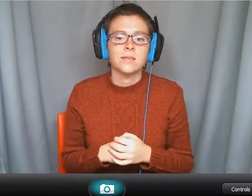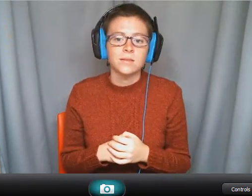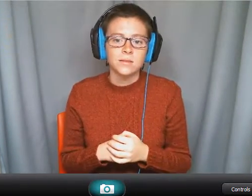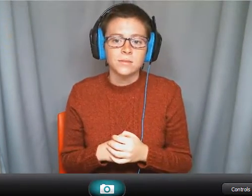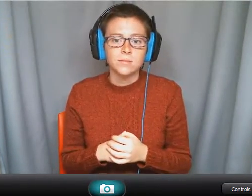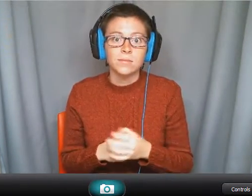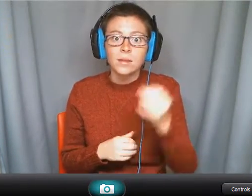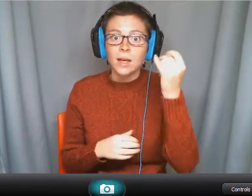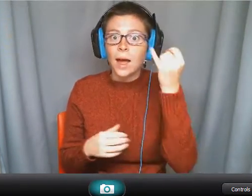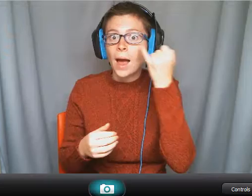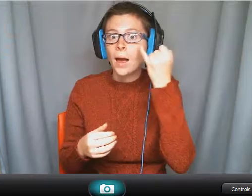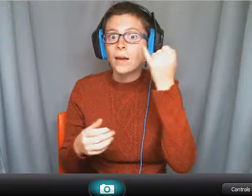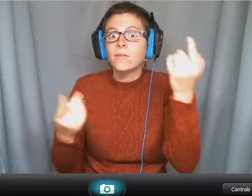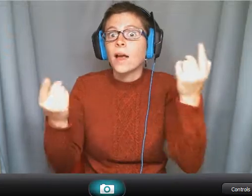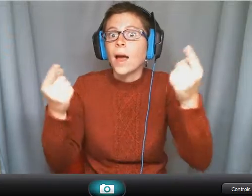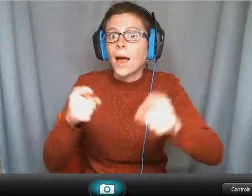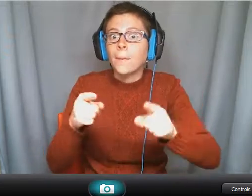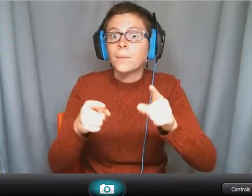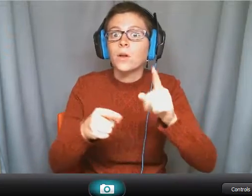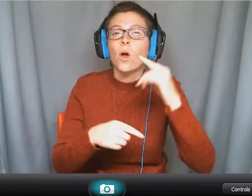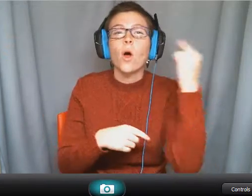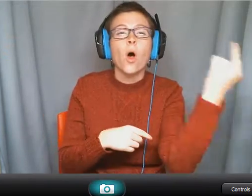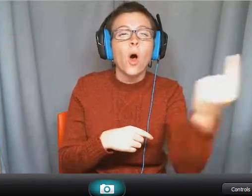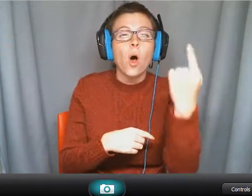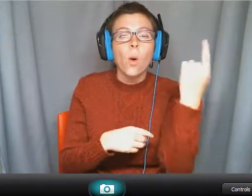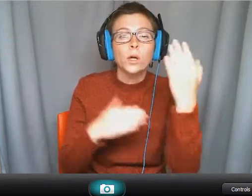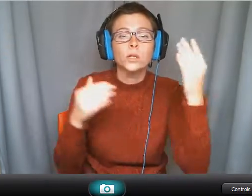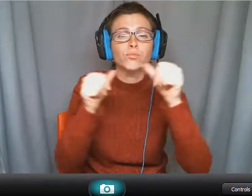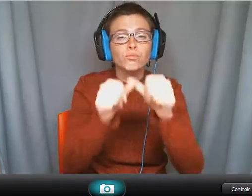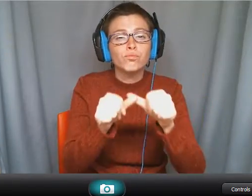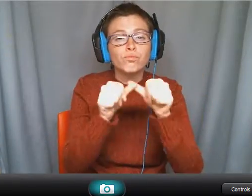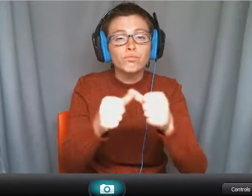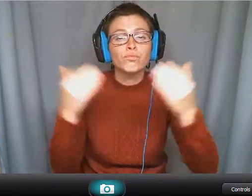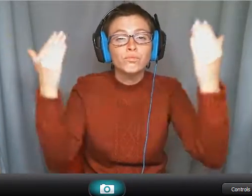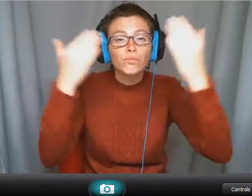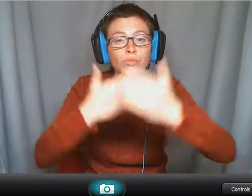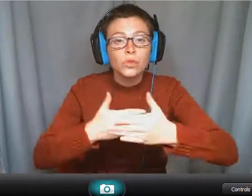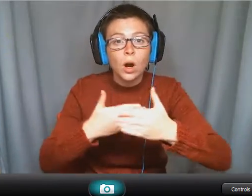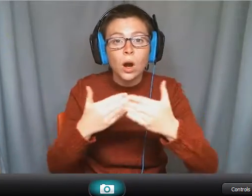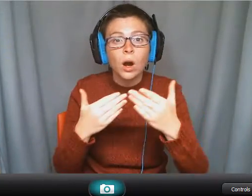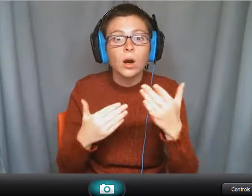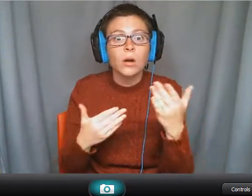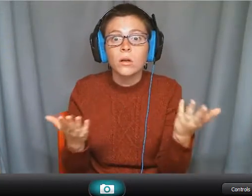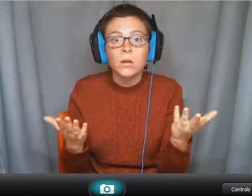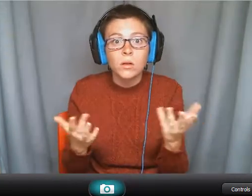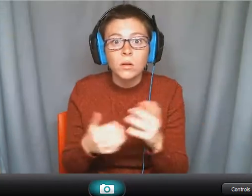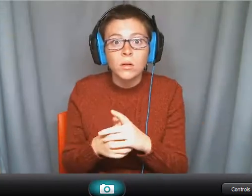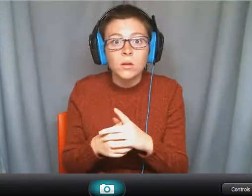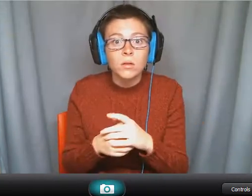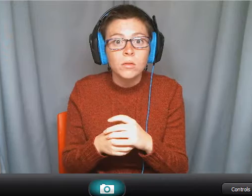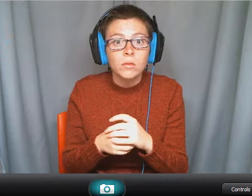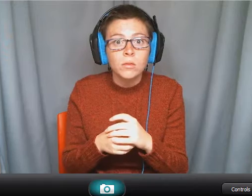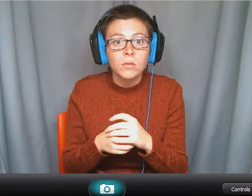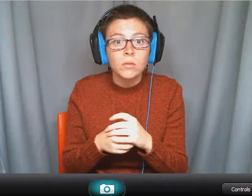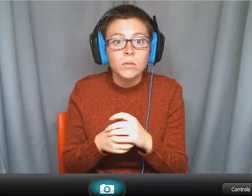Pardon me? We couldn't see. What would we need to see then? What would we have to use a lot of?